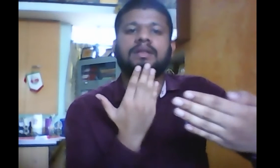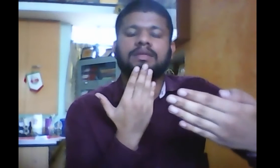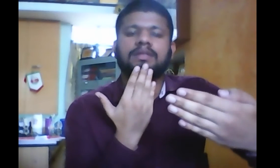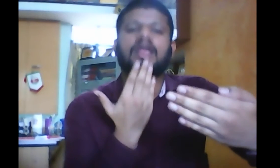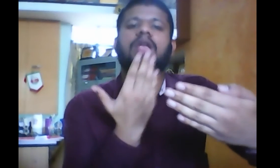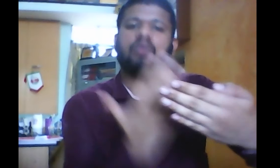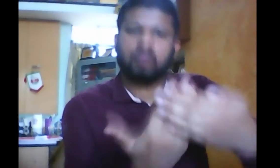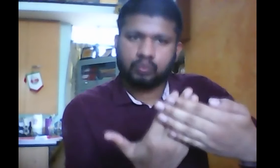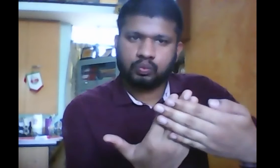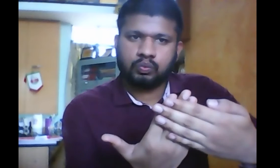Thank you.